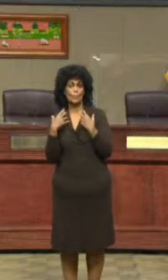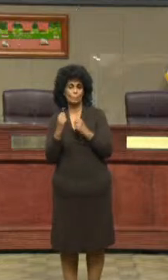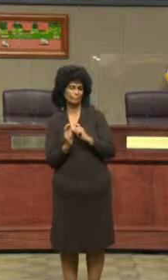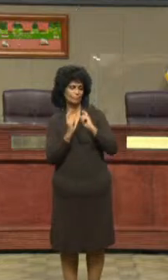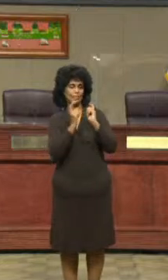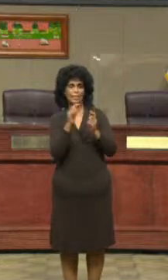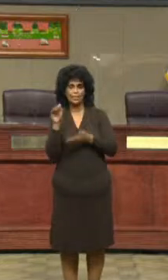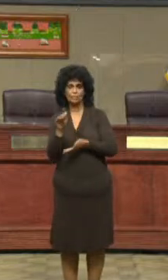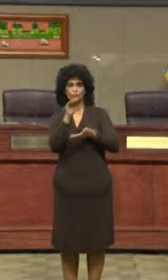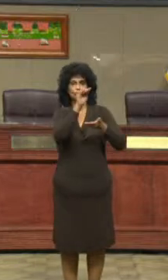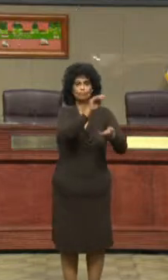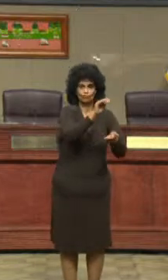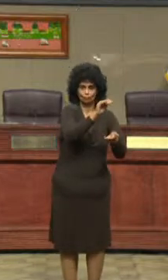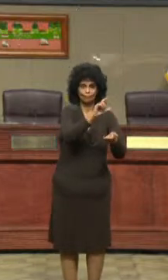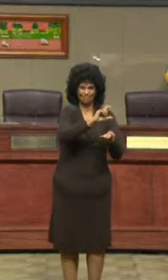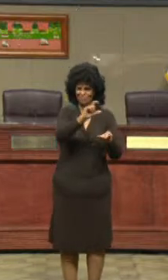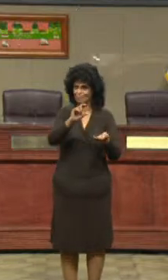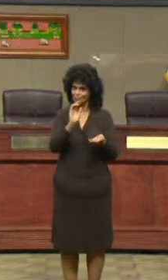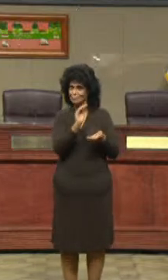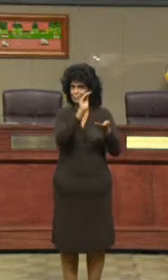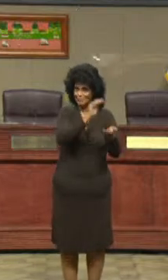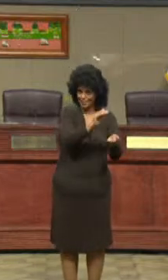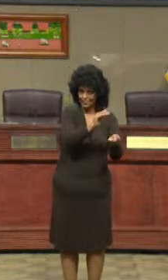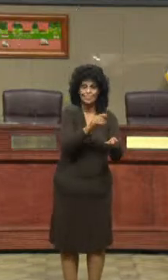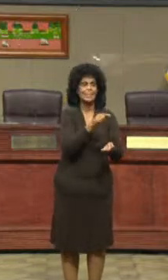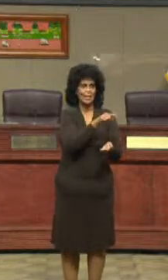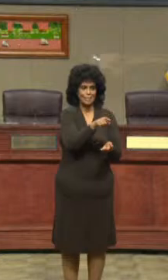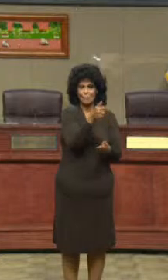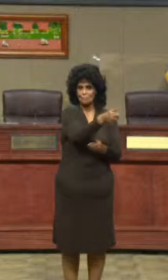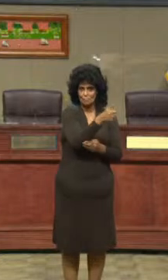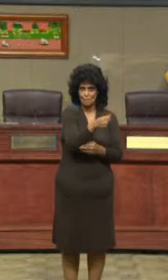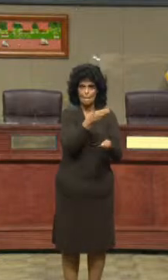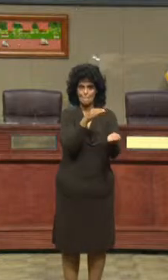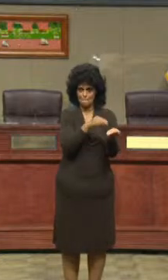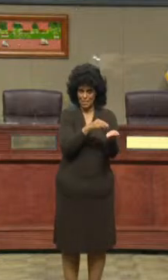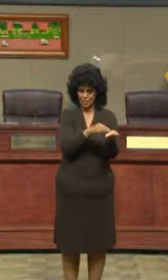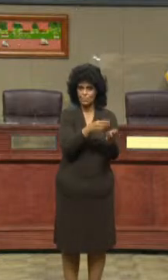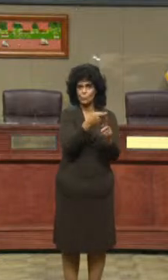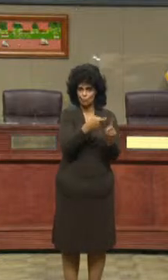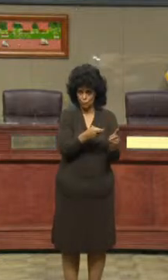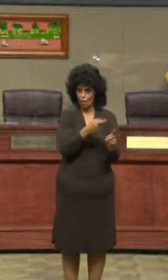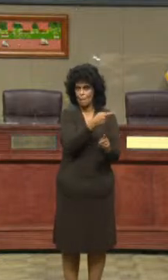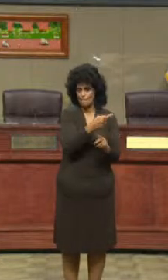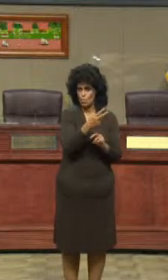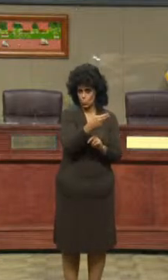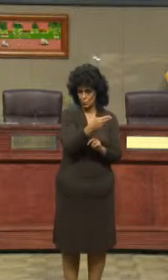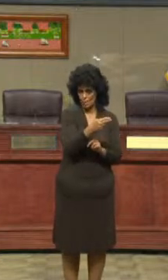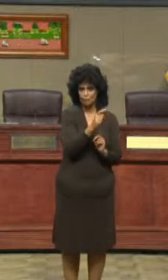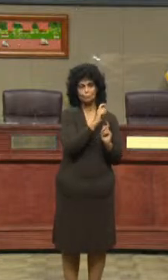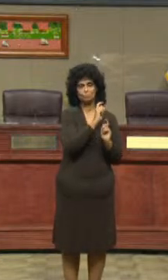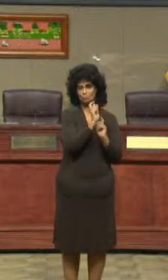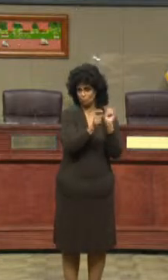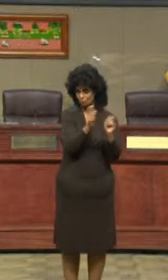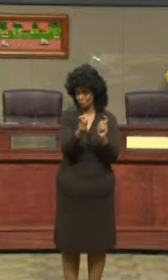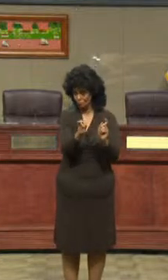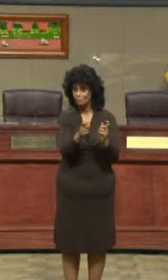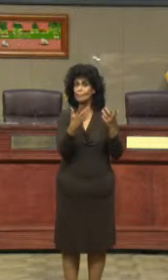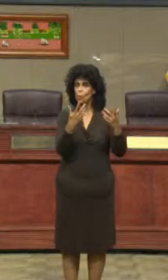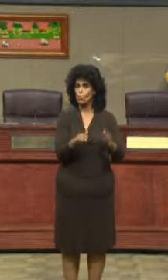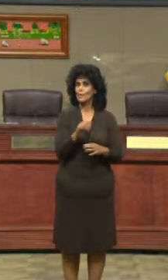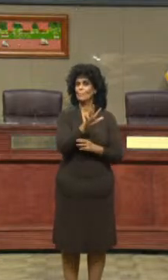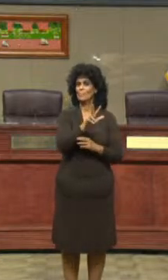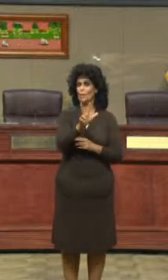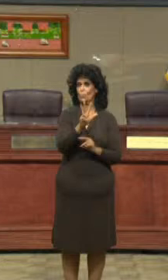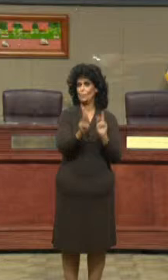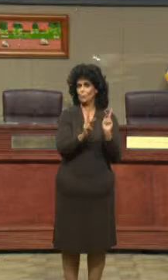53 staff members were vaccinated. We love to highlight the employers who put the safety and welfare